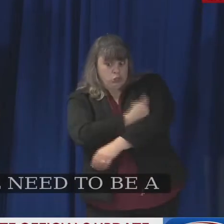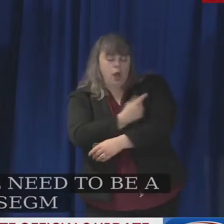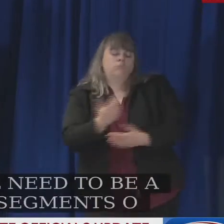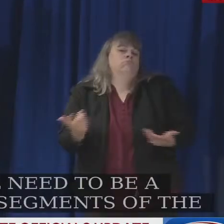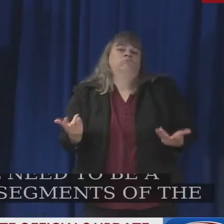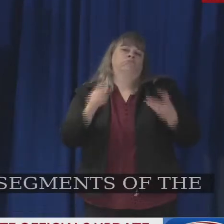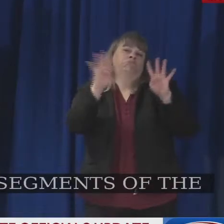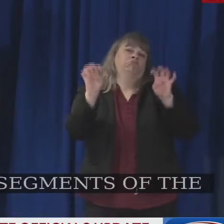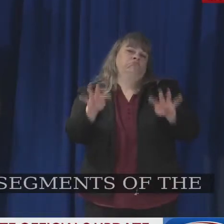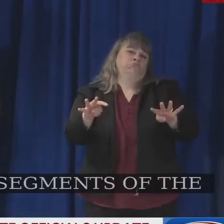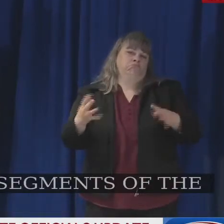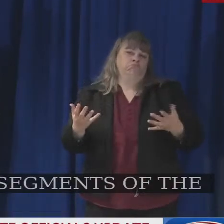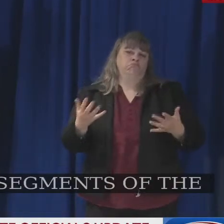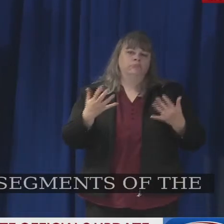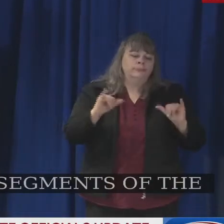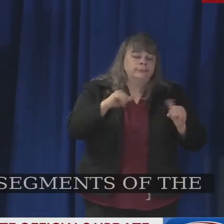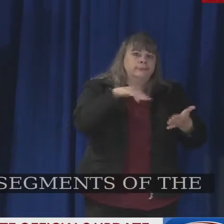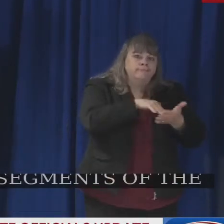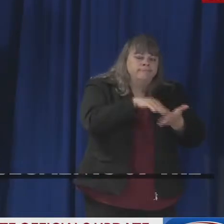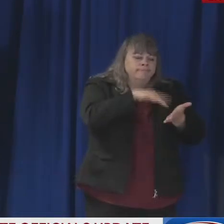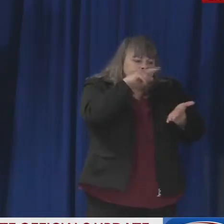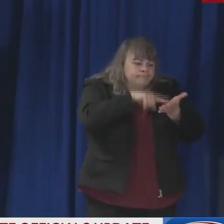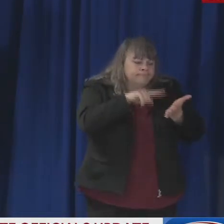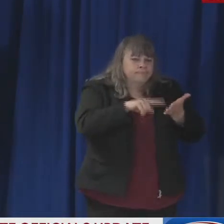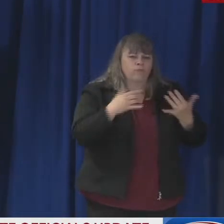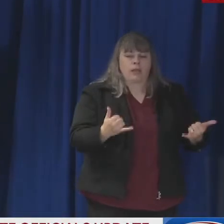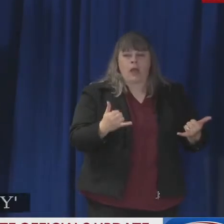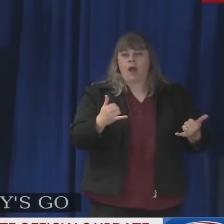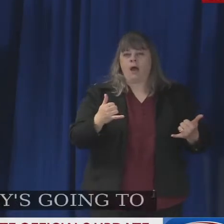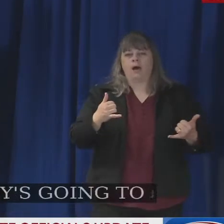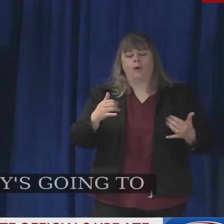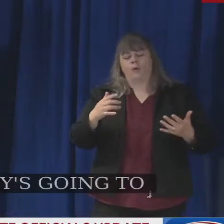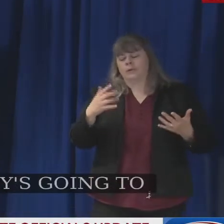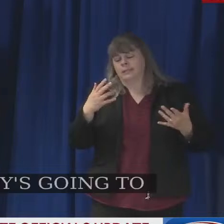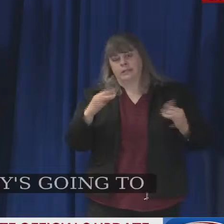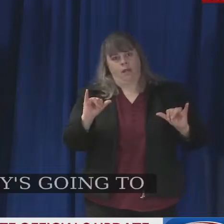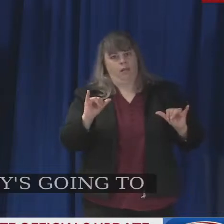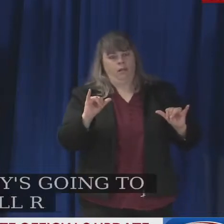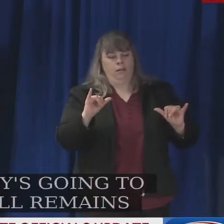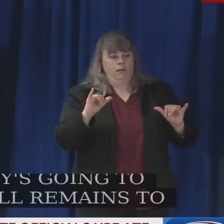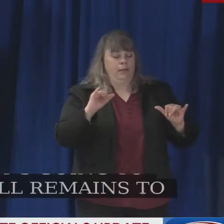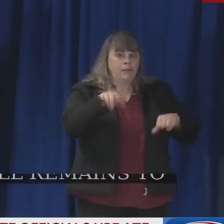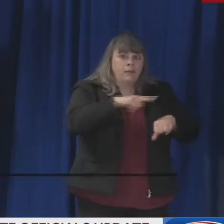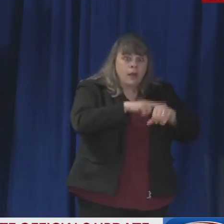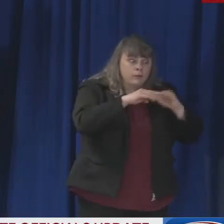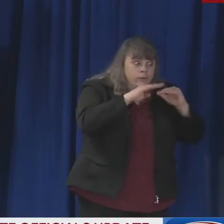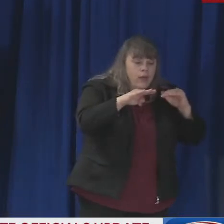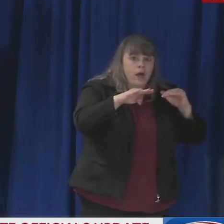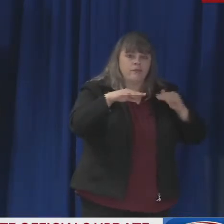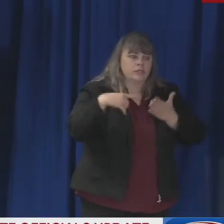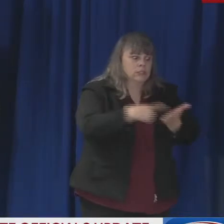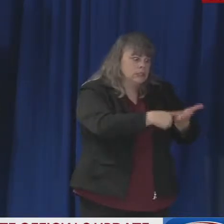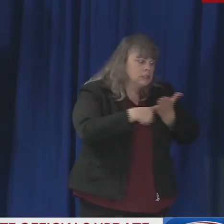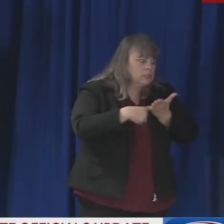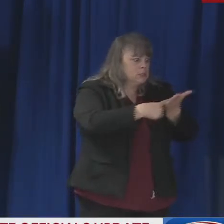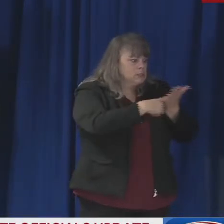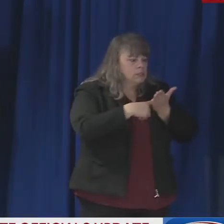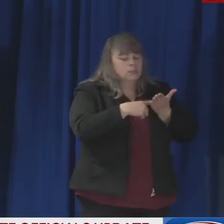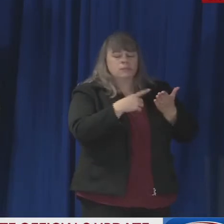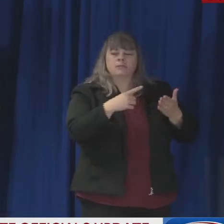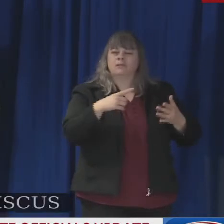still being studied and still remains to be seen. These are very active discussions at the national level. You've probably heard